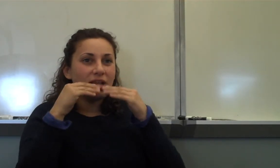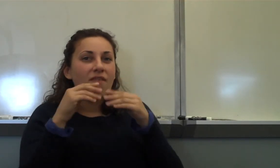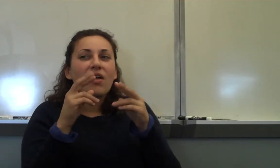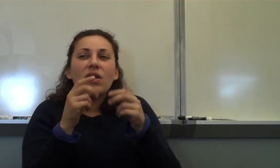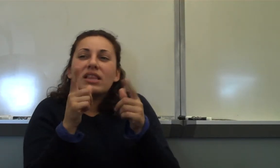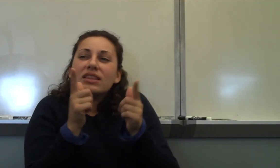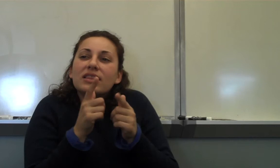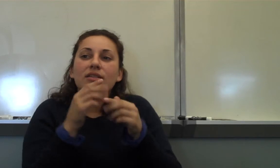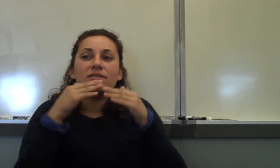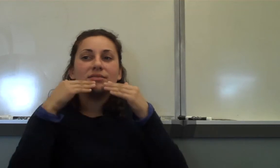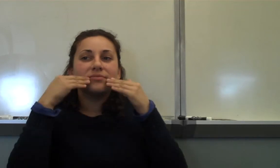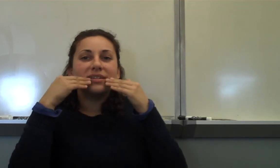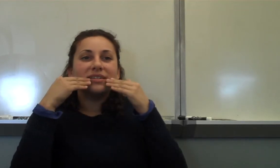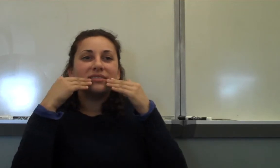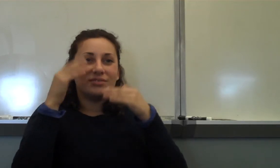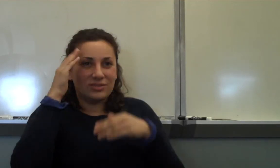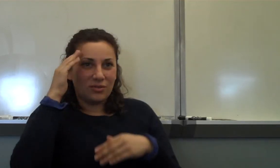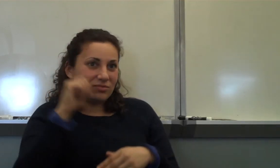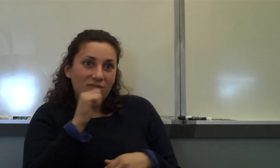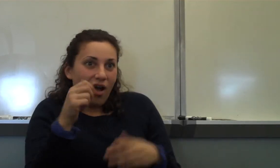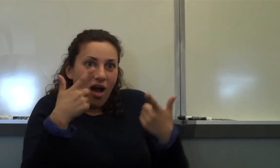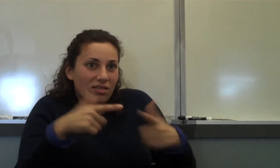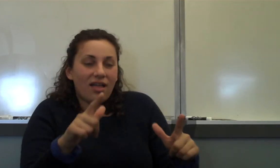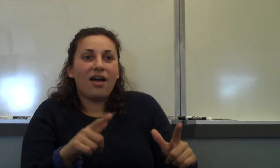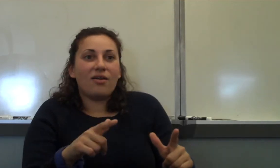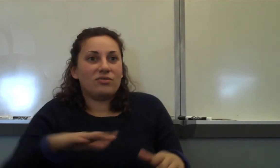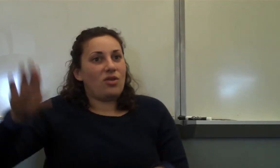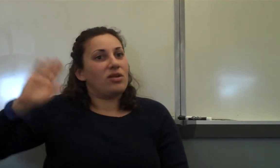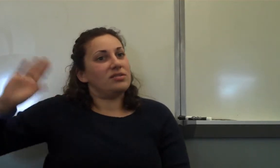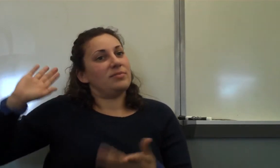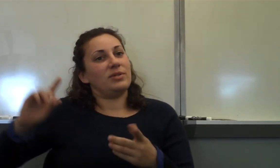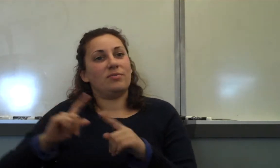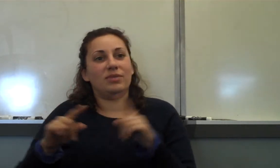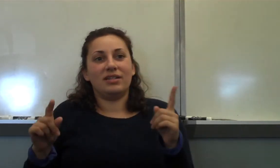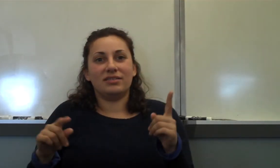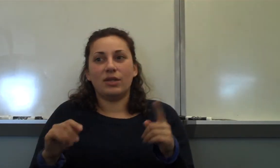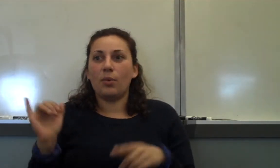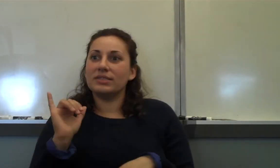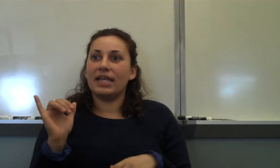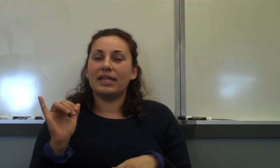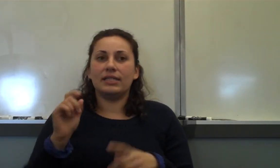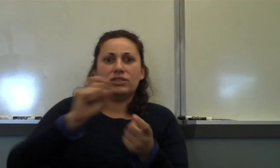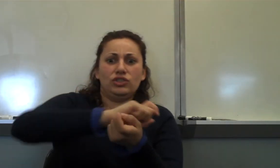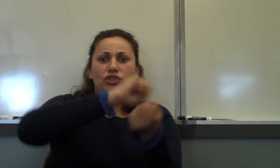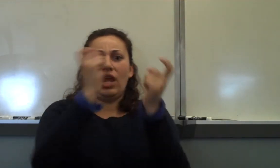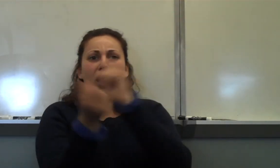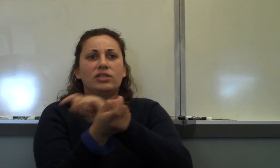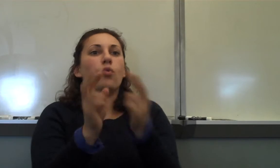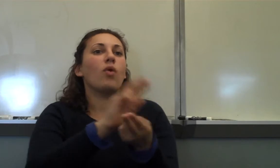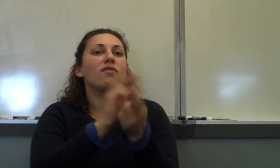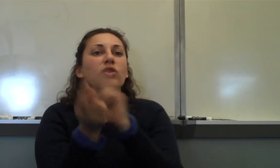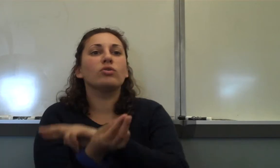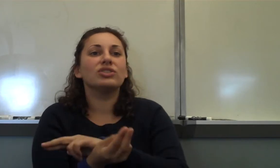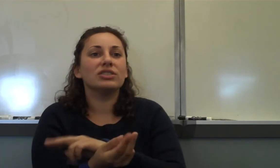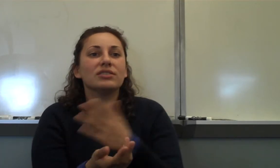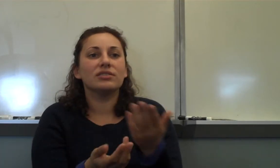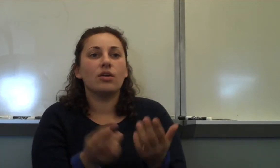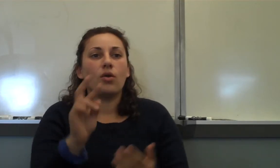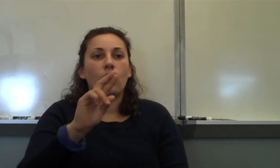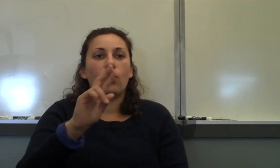the frowns you get or the seriousness you get other people, it was Yeah. revolutionary. Okay, so it's a breakthrough. Oh,